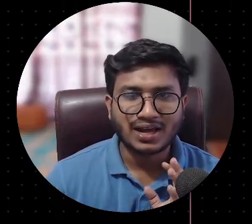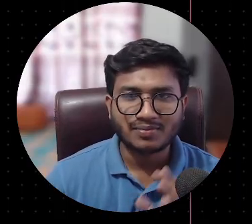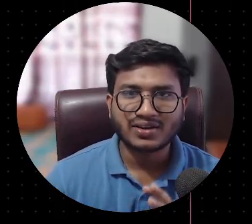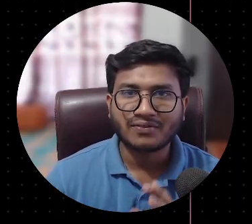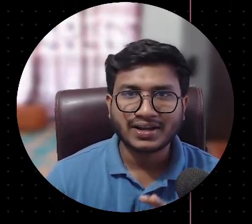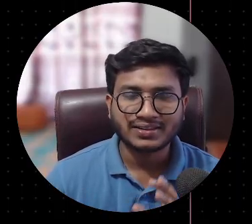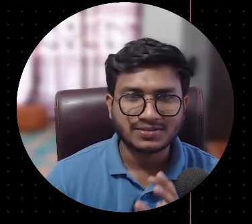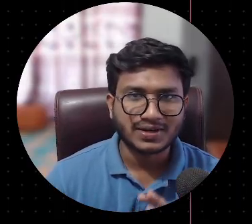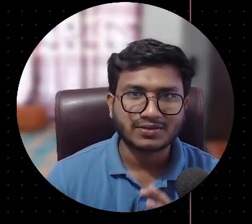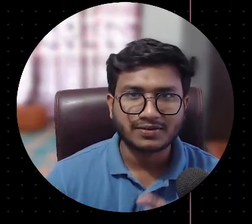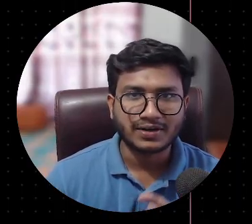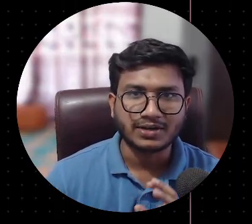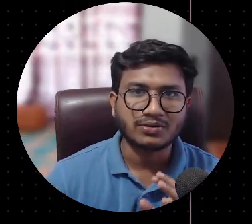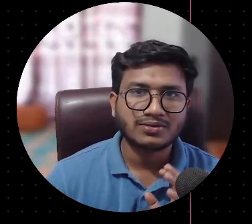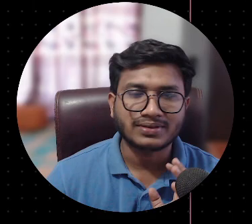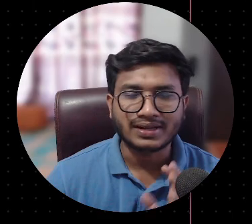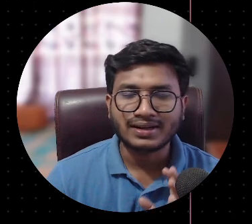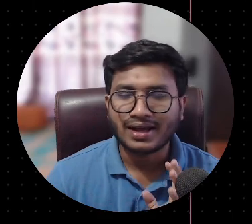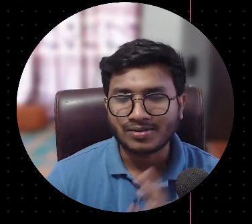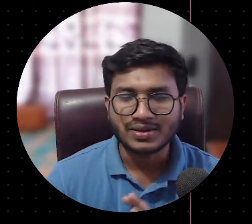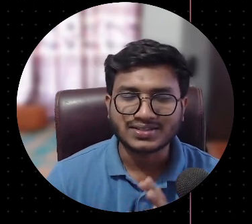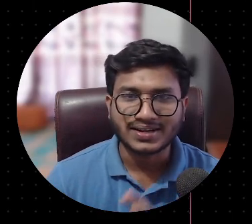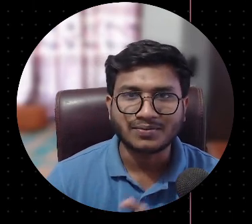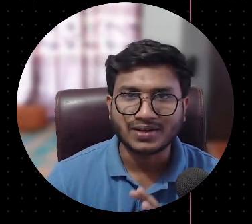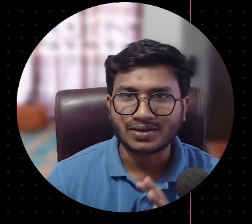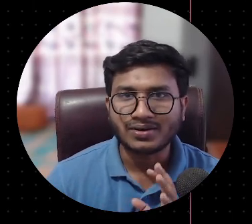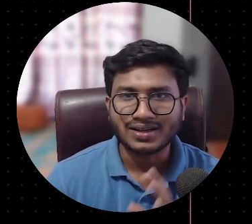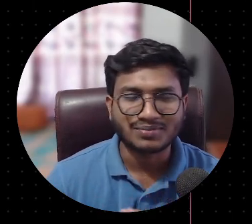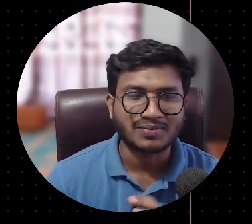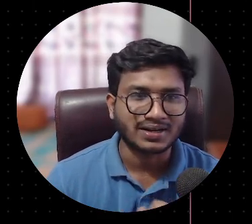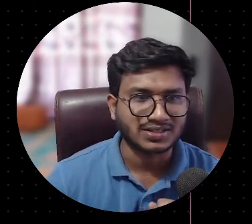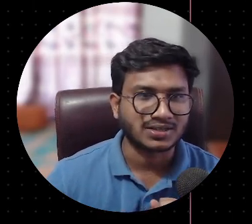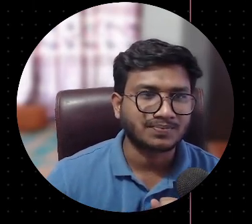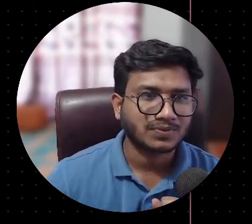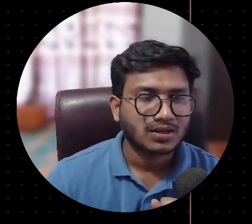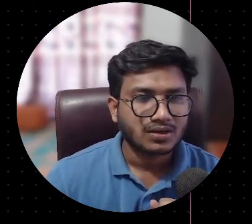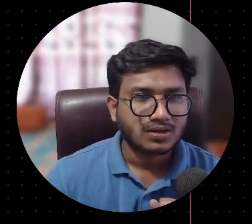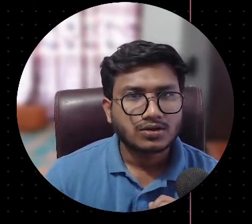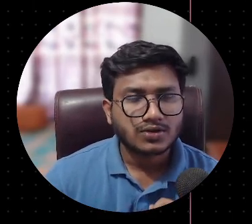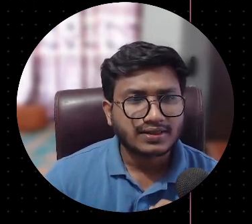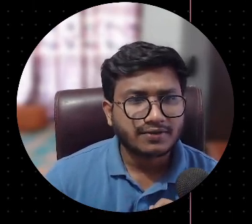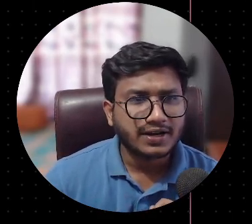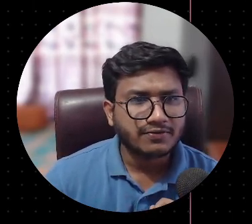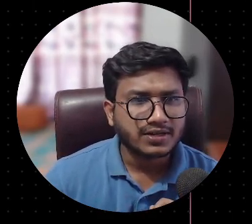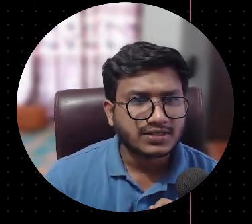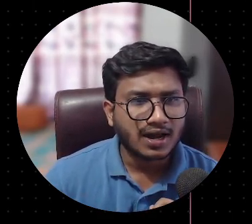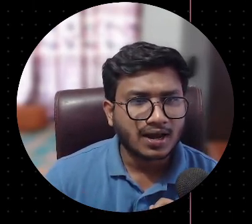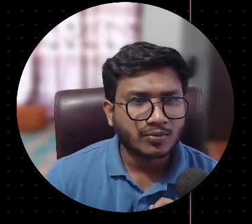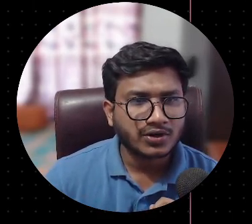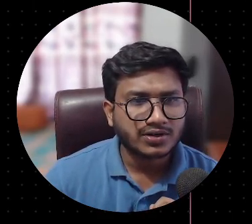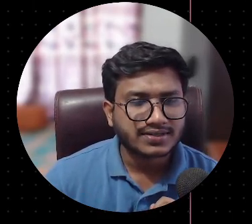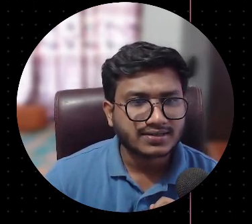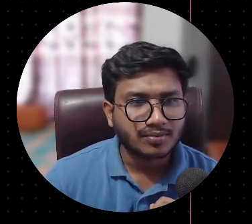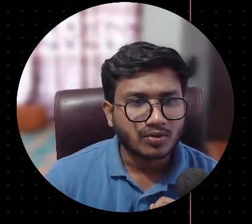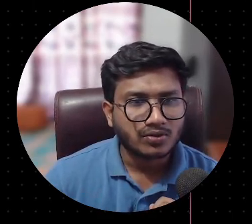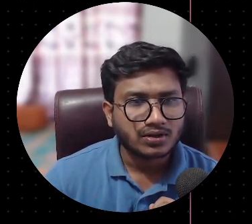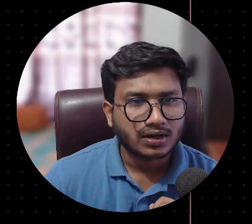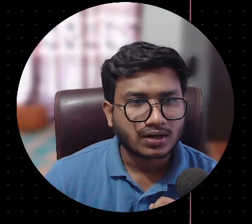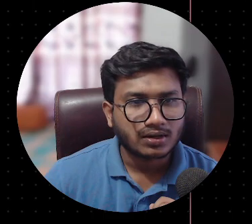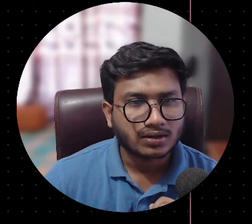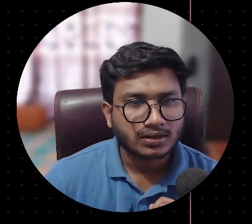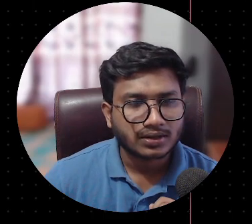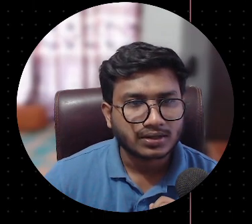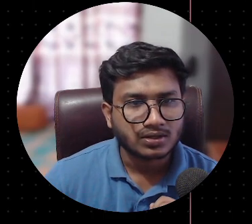agenda actually I'll be covering in this particular video. Then I'll be starting with our implementation. So at the very first, I'm going to discuss